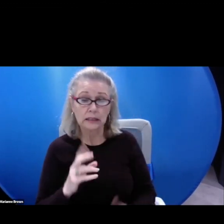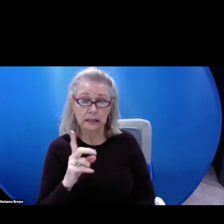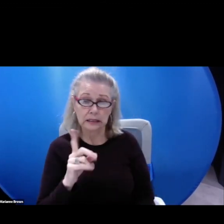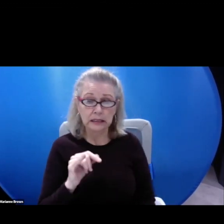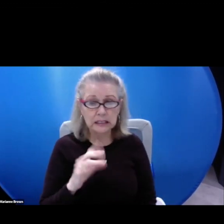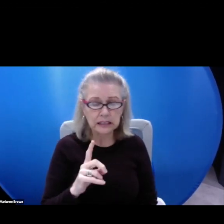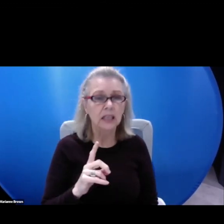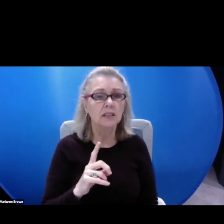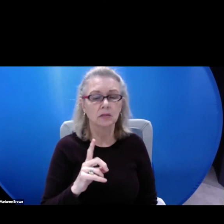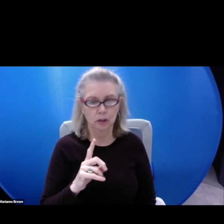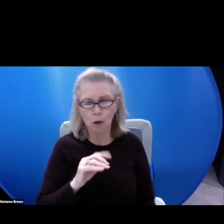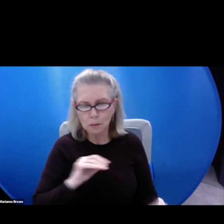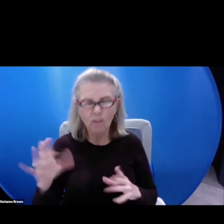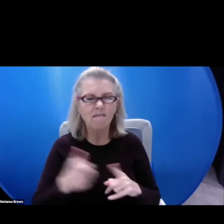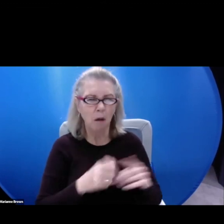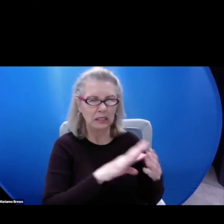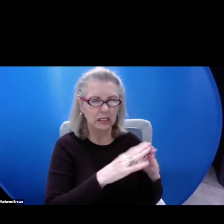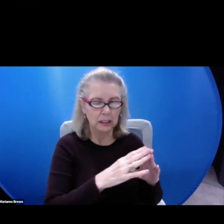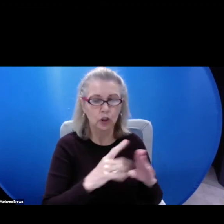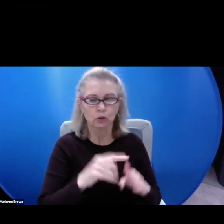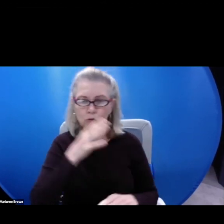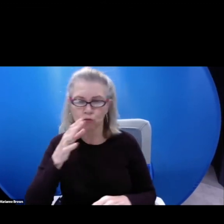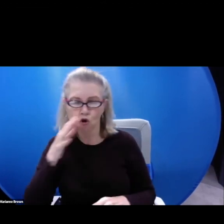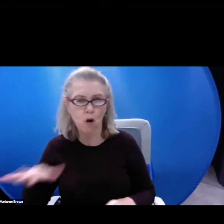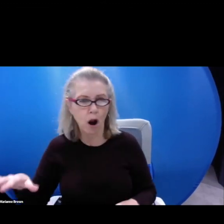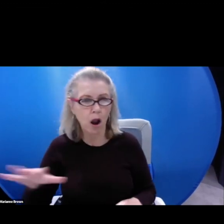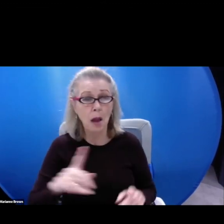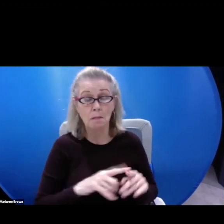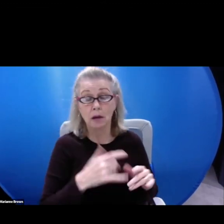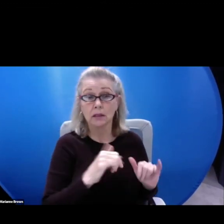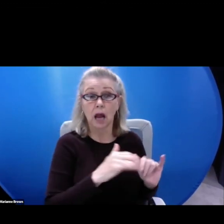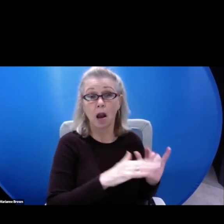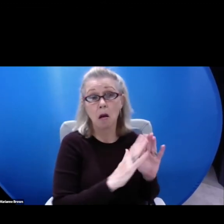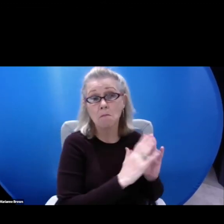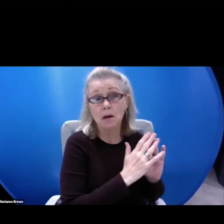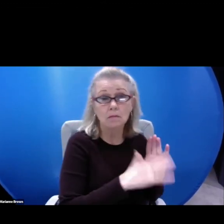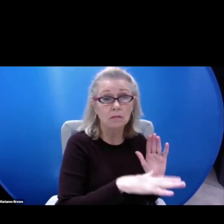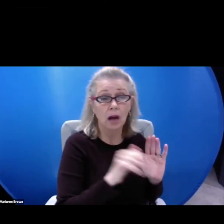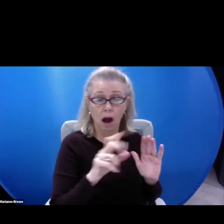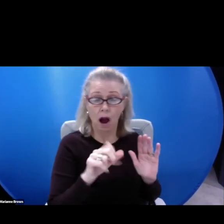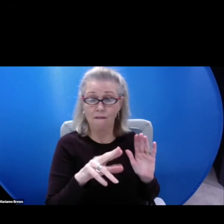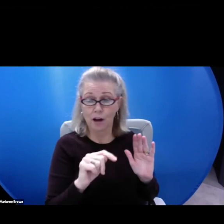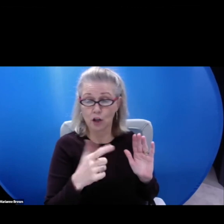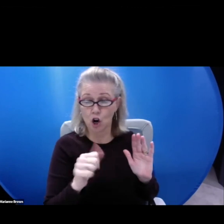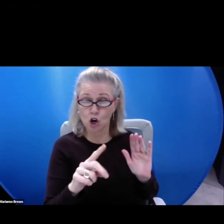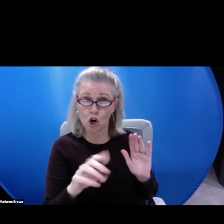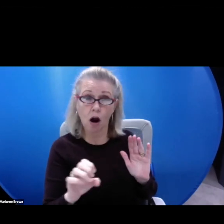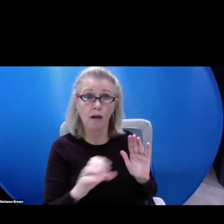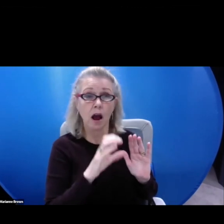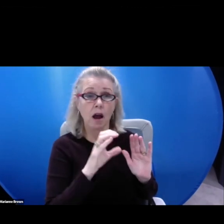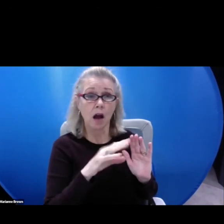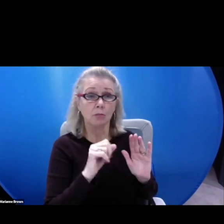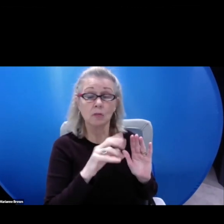rural areas. Cosmopolitan artist communities of modernism and the avant-garde headed to the